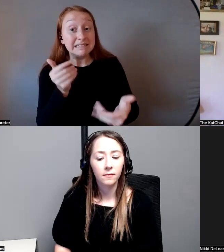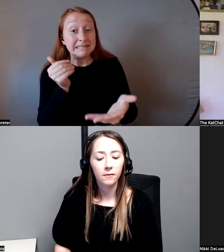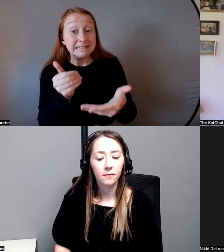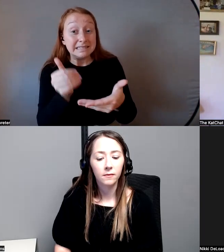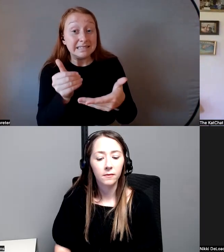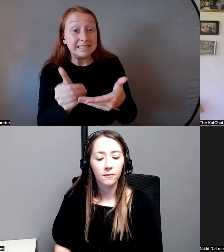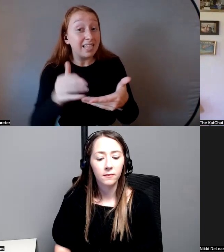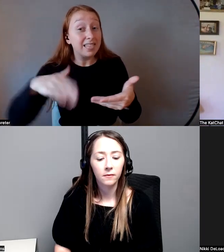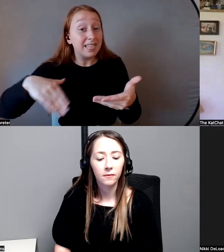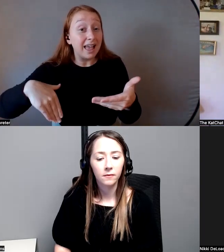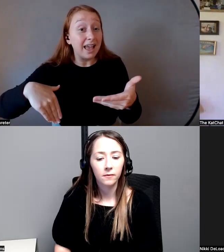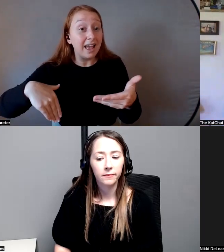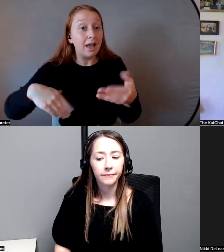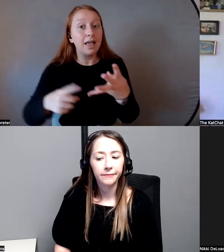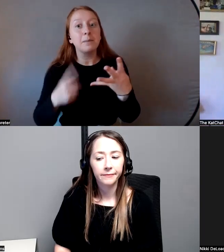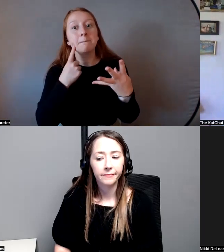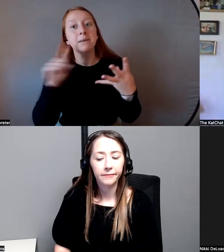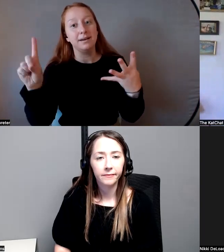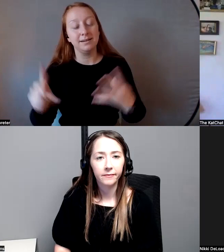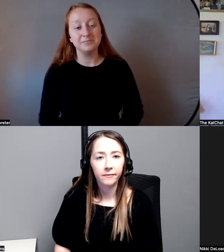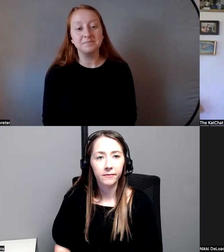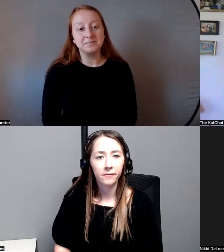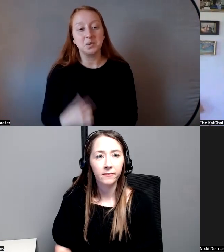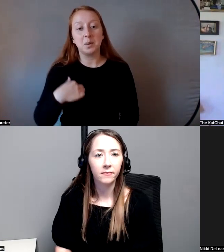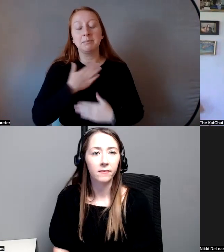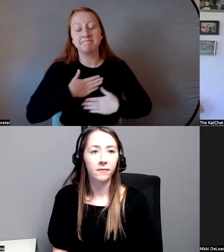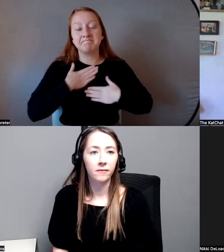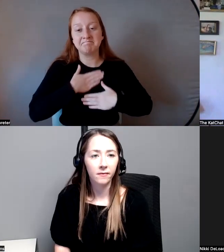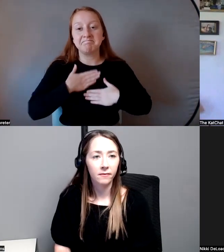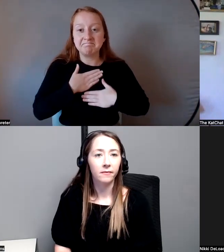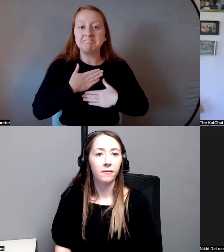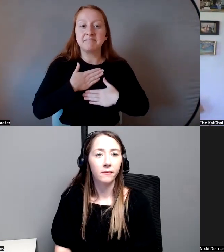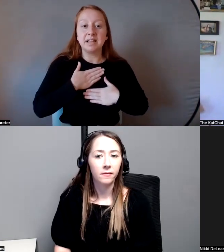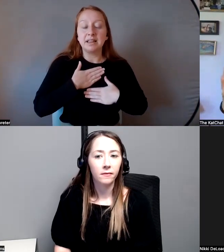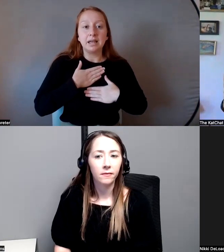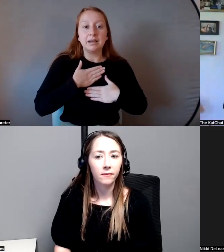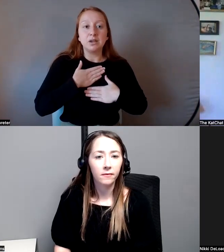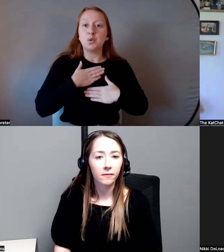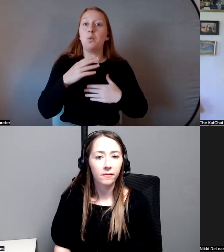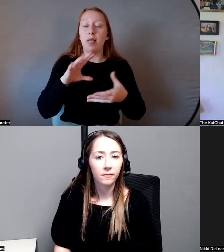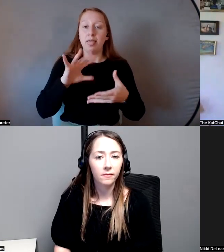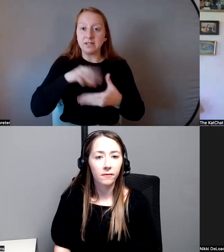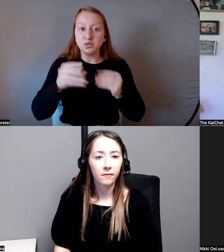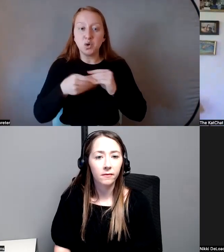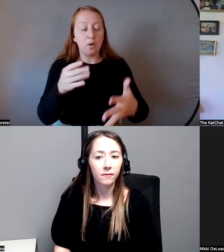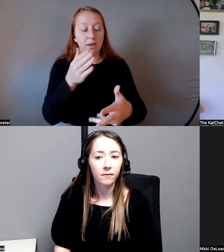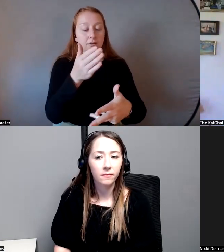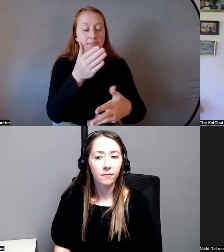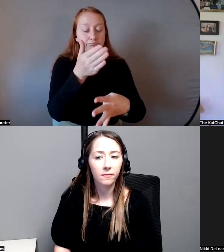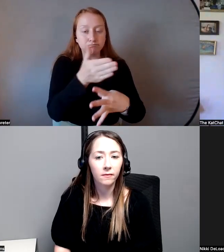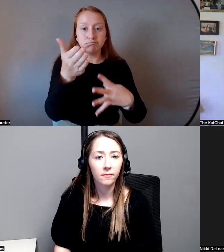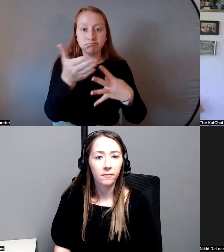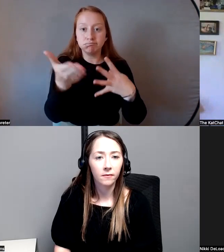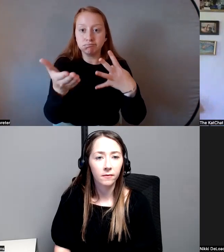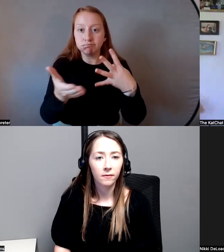not there yet. So I really appreciate how I really like how the story flowed and the connection and